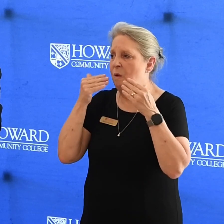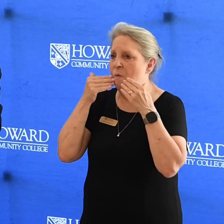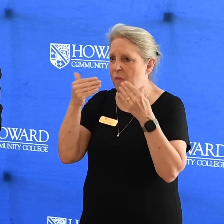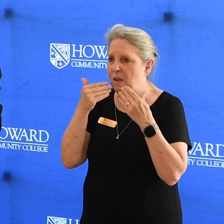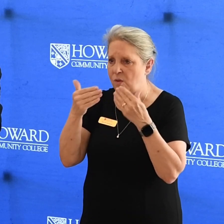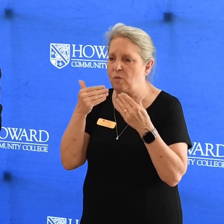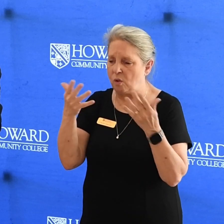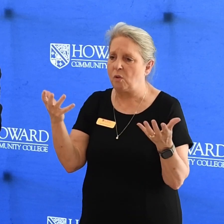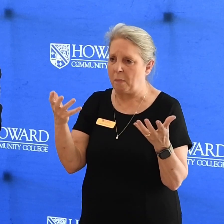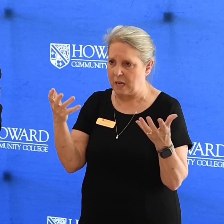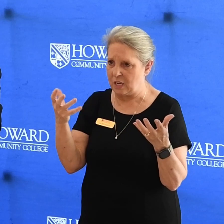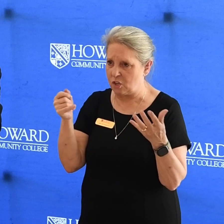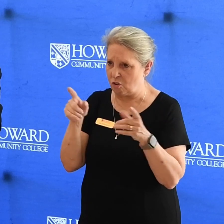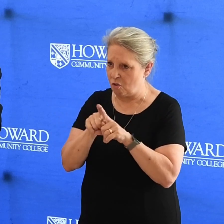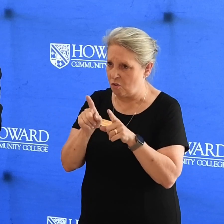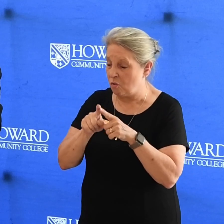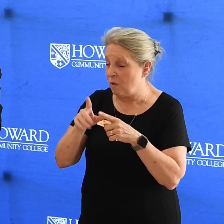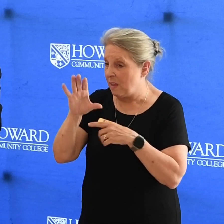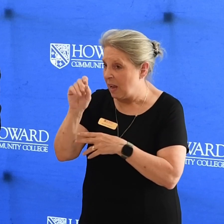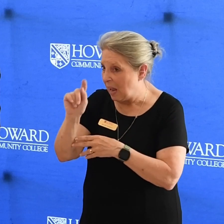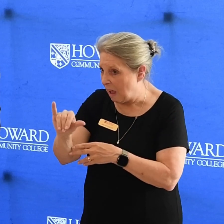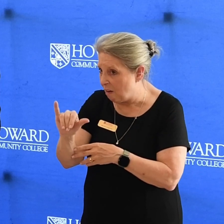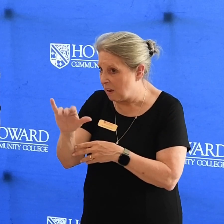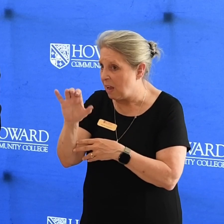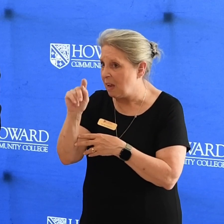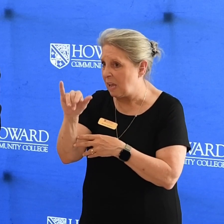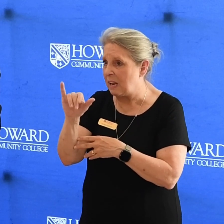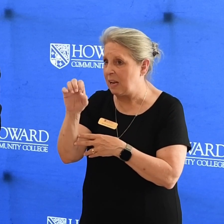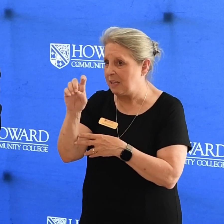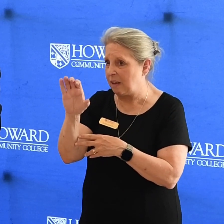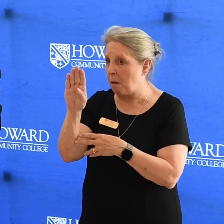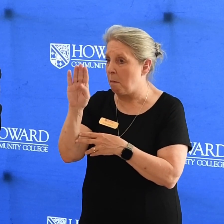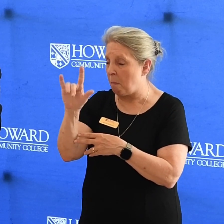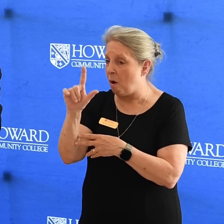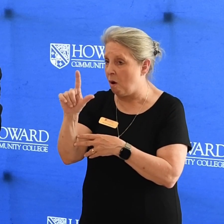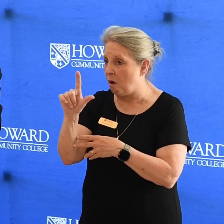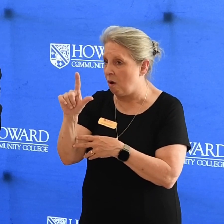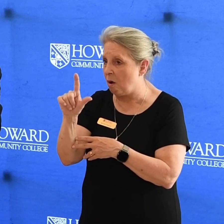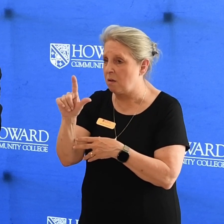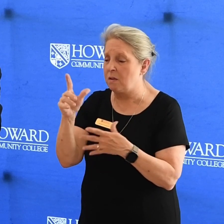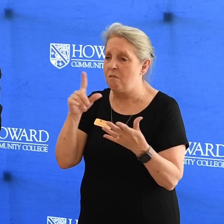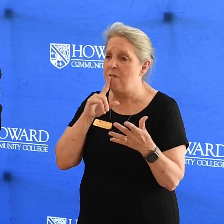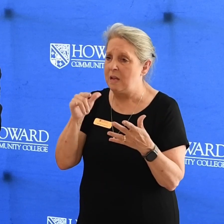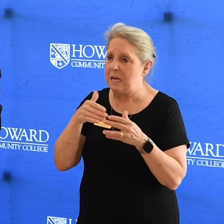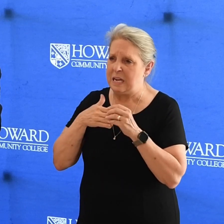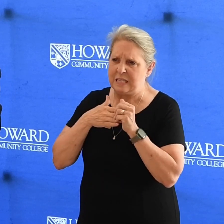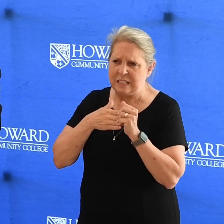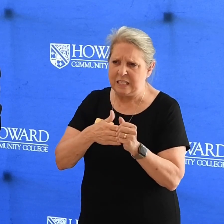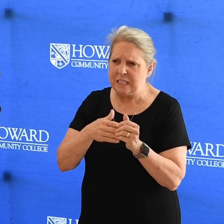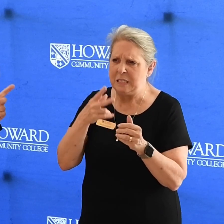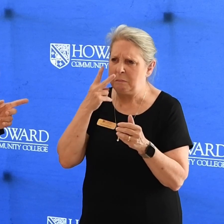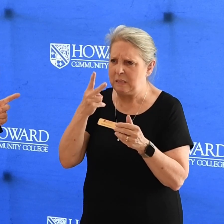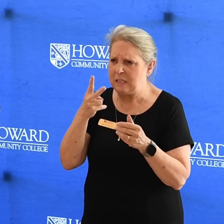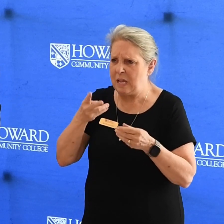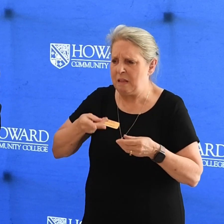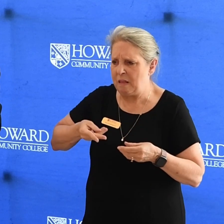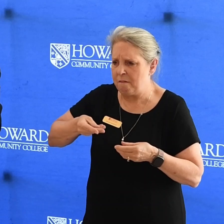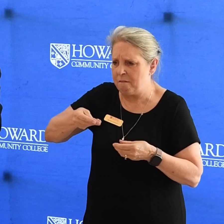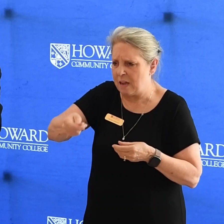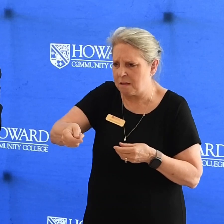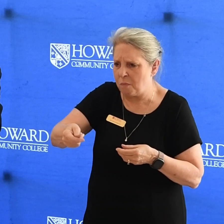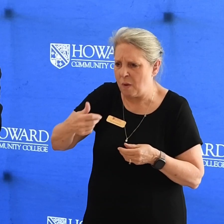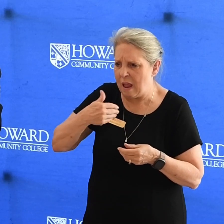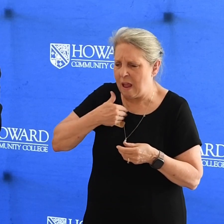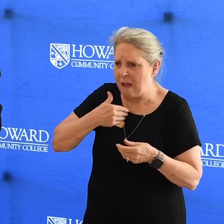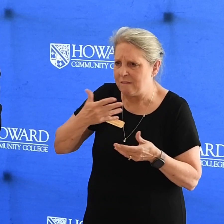so much, and also to the county, to County Executive Ball, just tremendous leadership to be able to see the investment that we